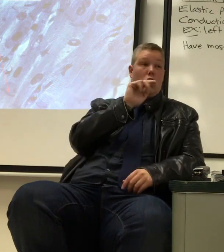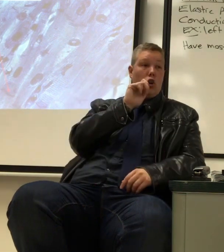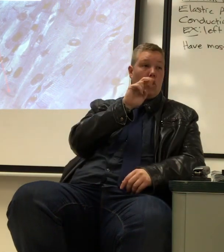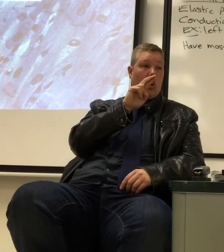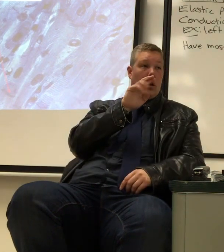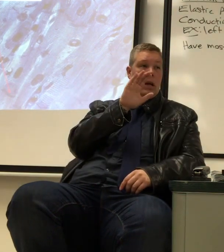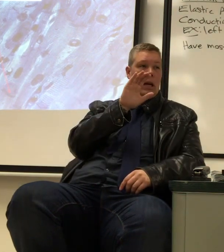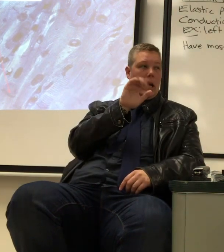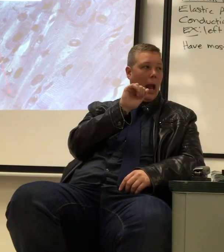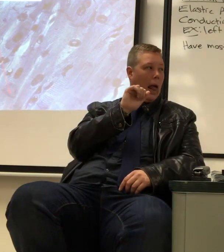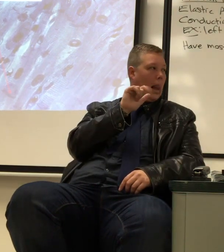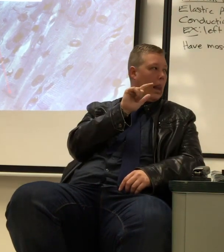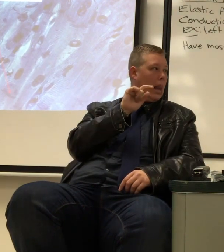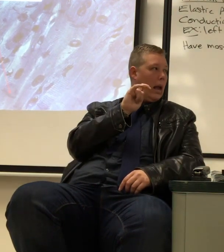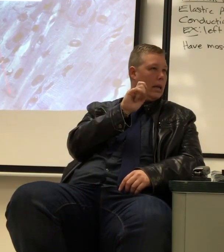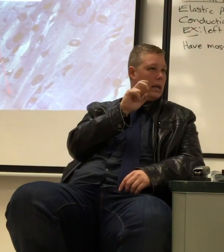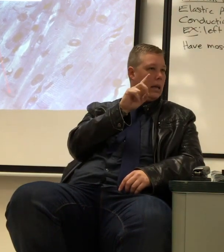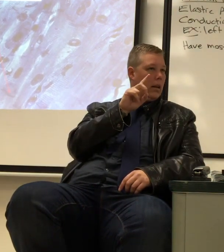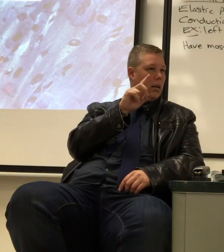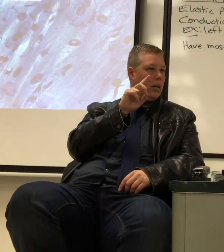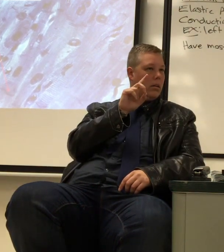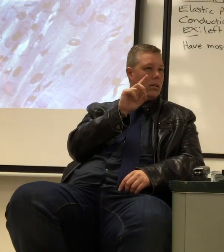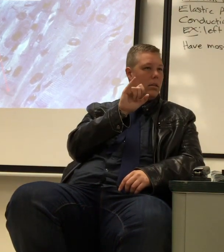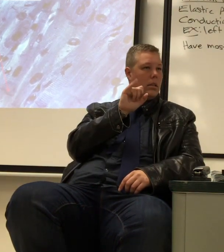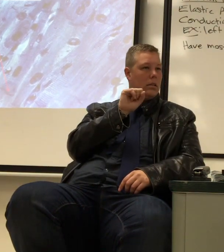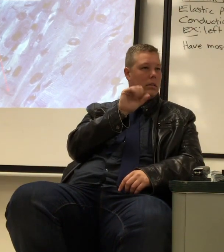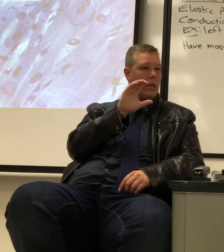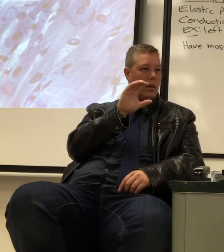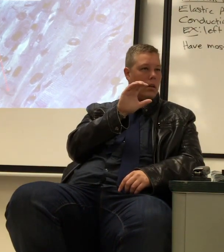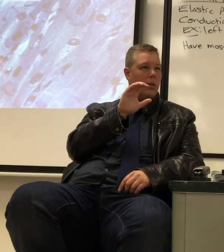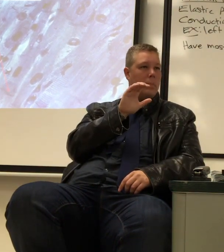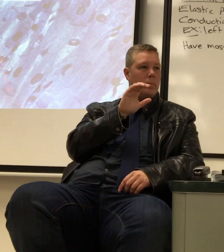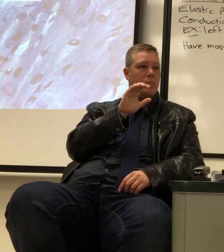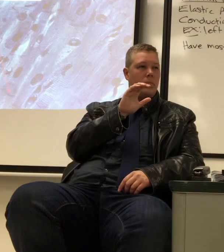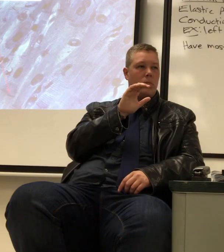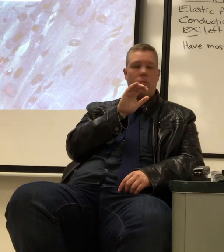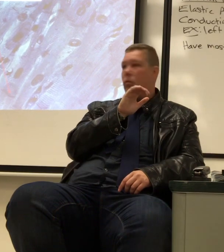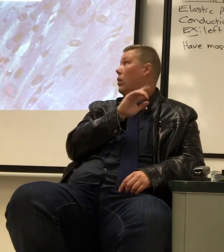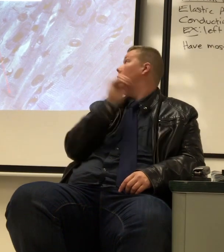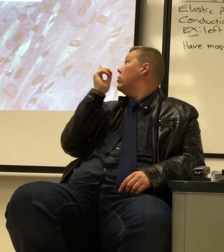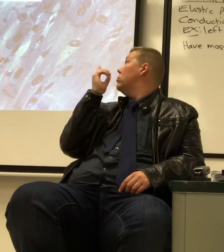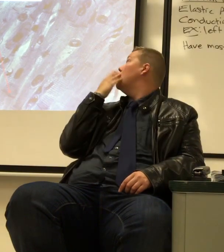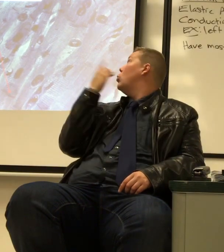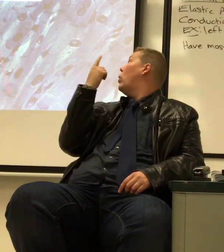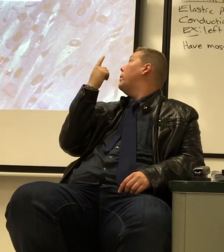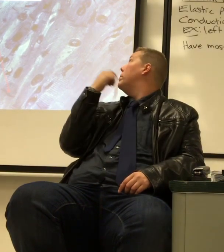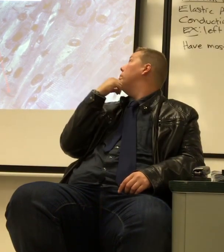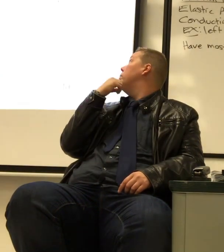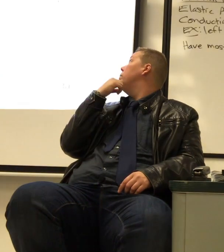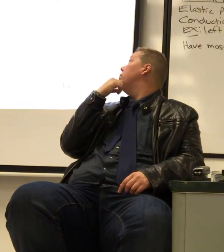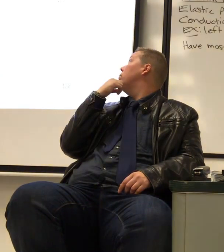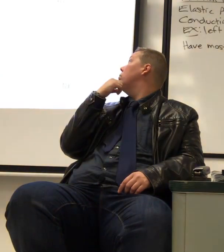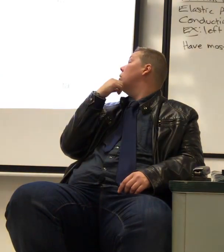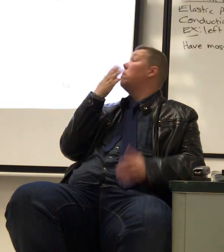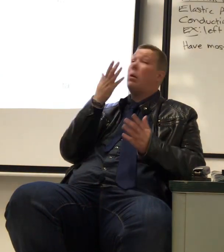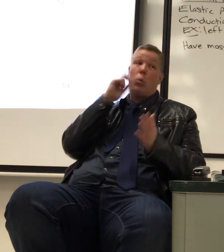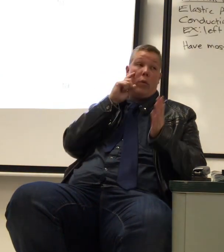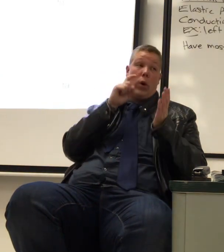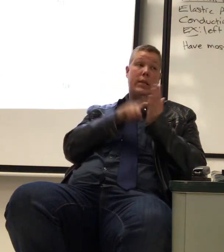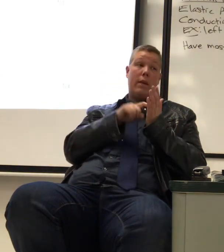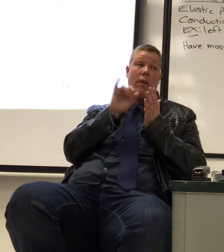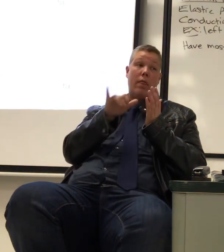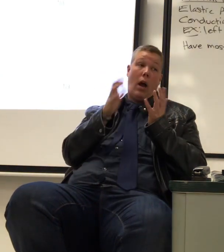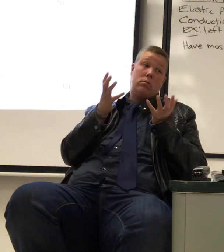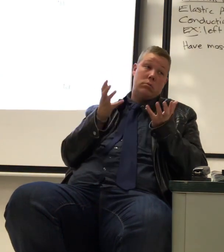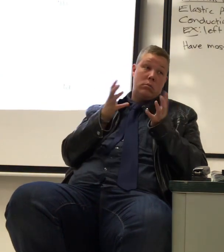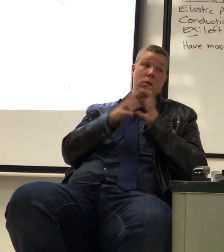like for example, that is intercalated disc. There's a nice sharp-looking one right there. The other ones,